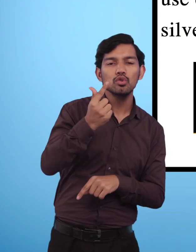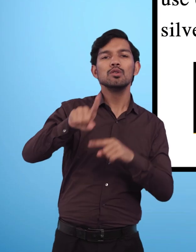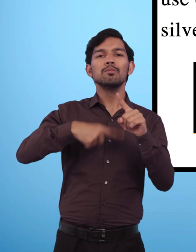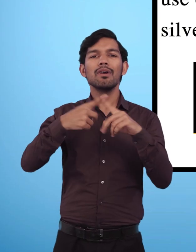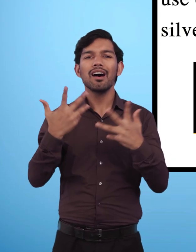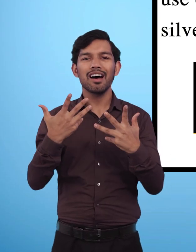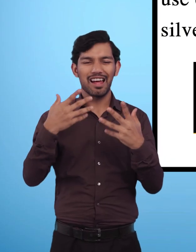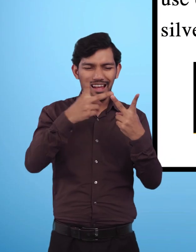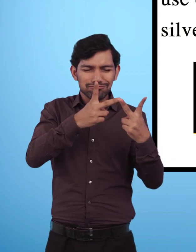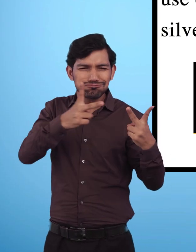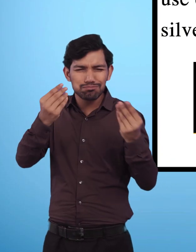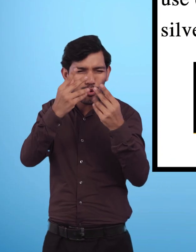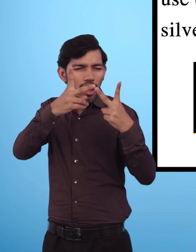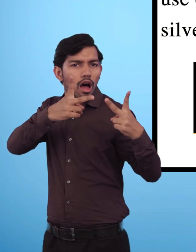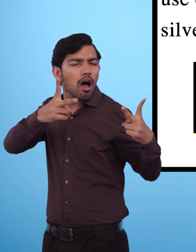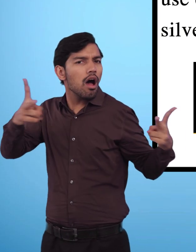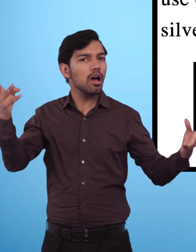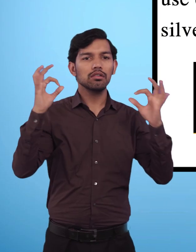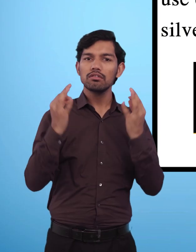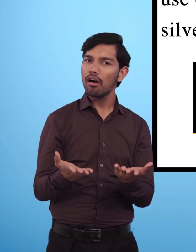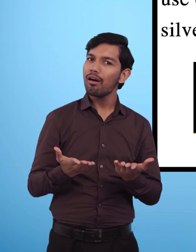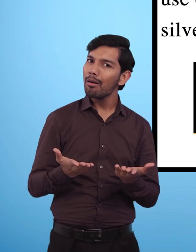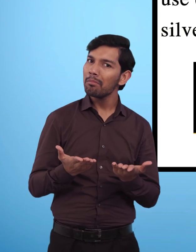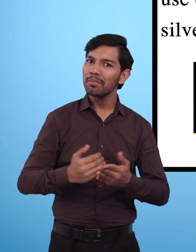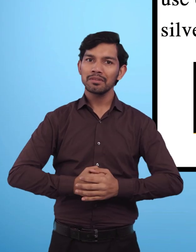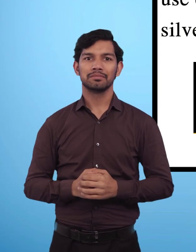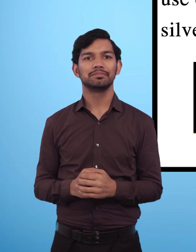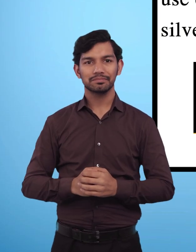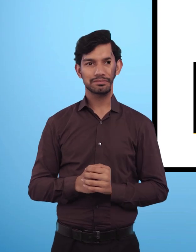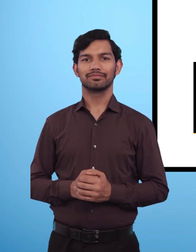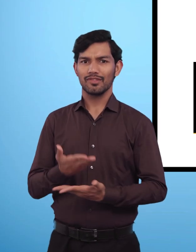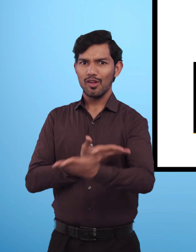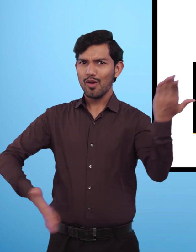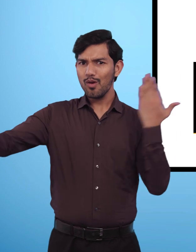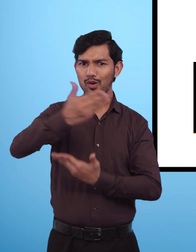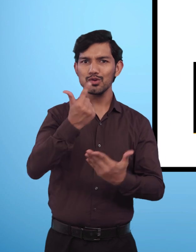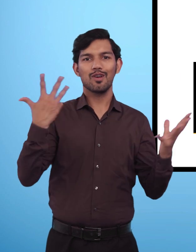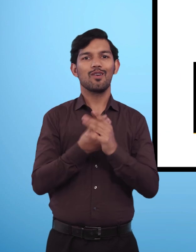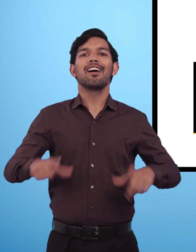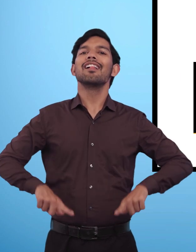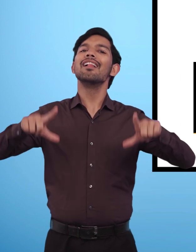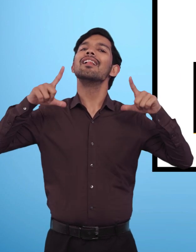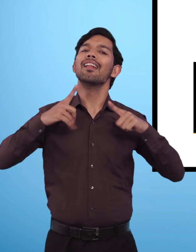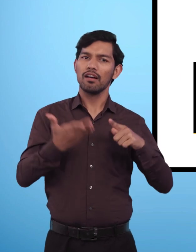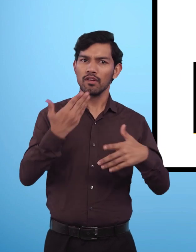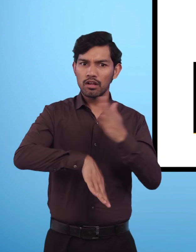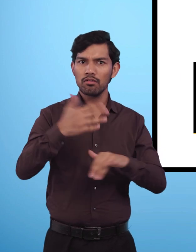cobalt, etc. Rocks play a vital role in our